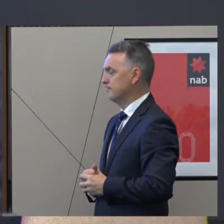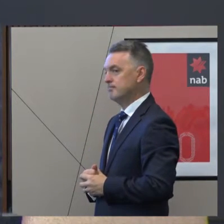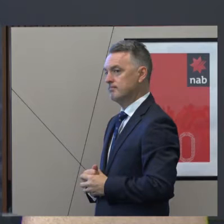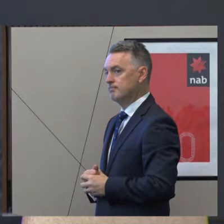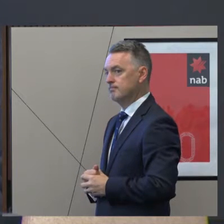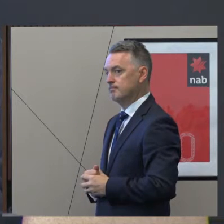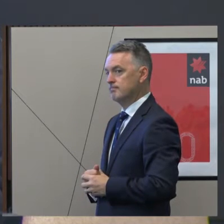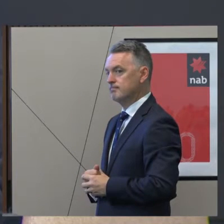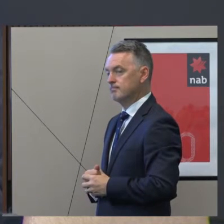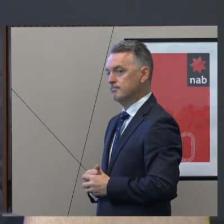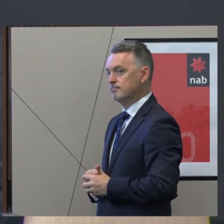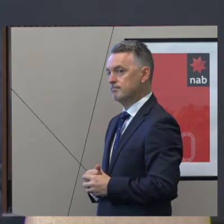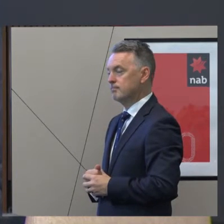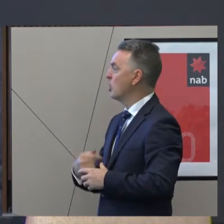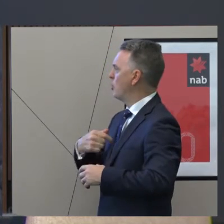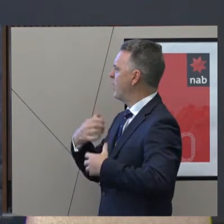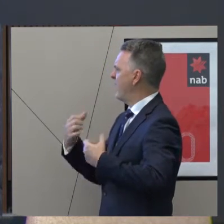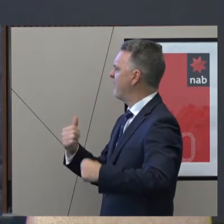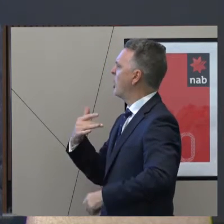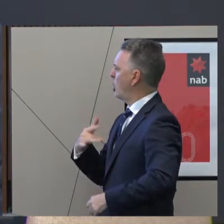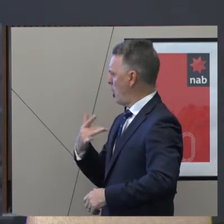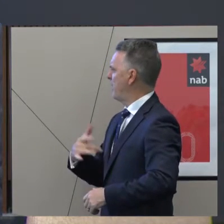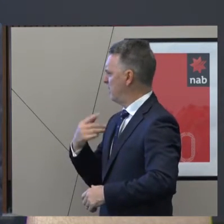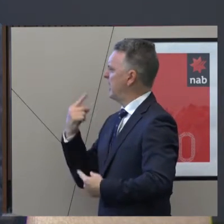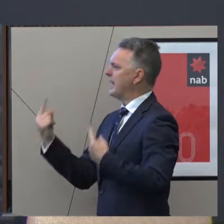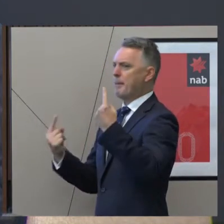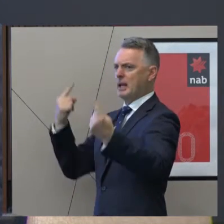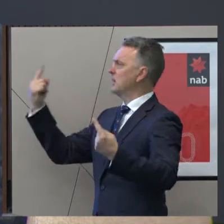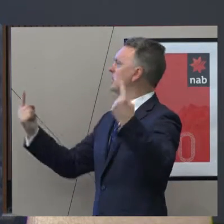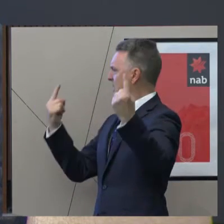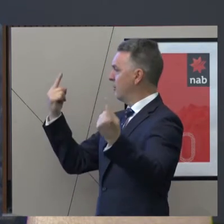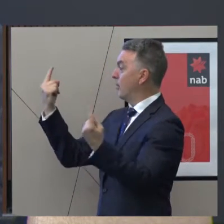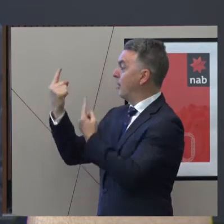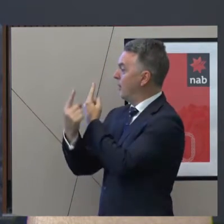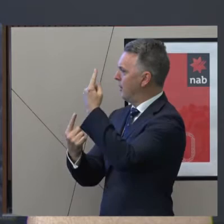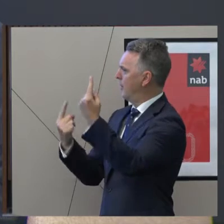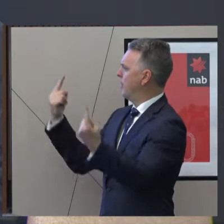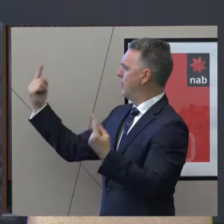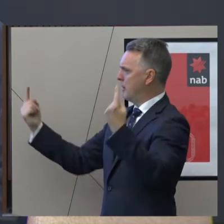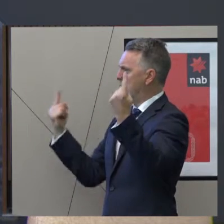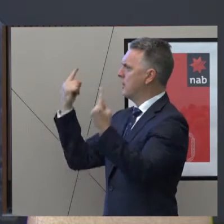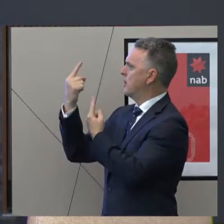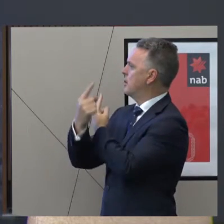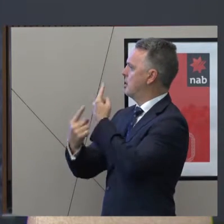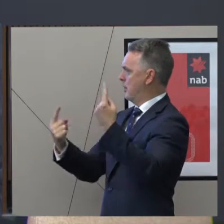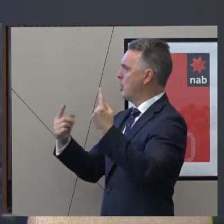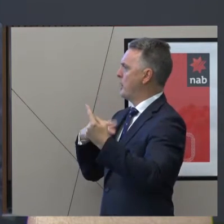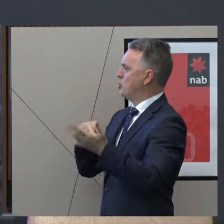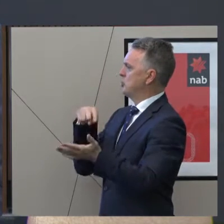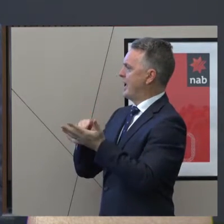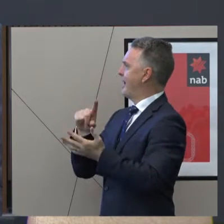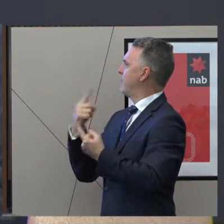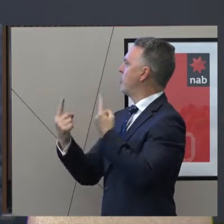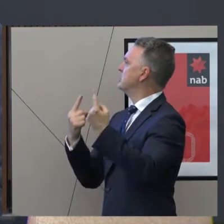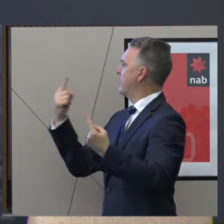We live interdependent lives, and we need to stand up for each other. We need to look for